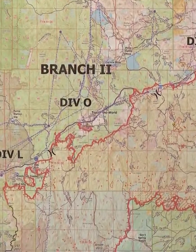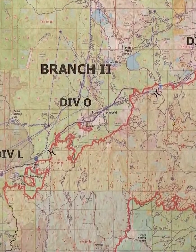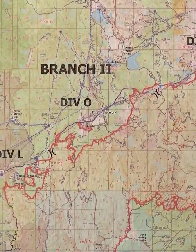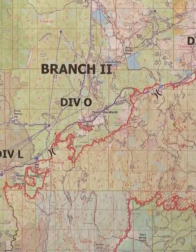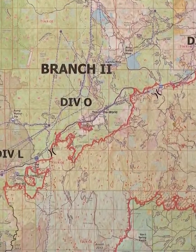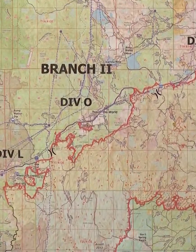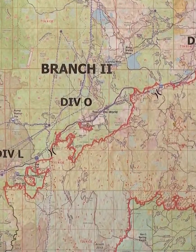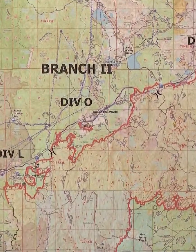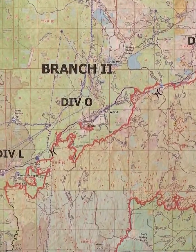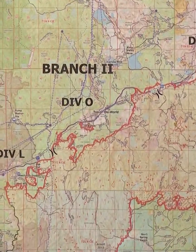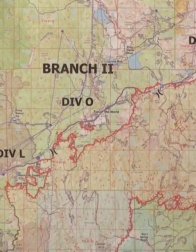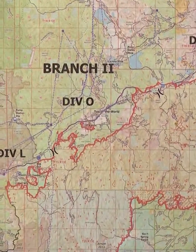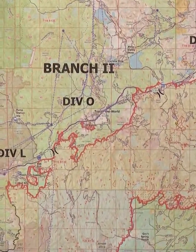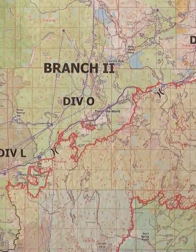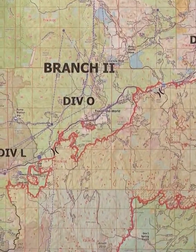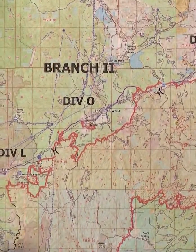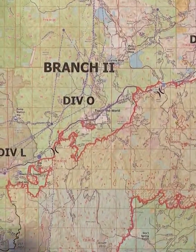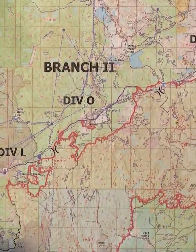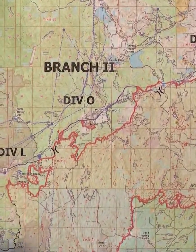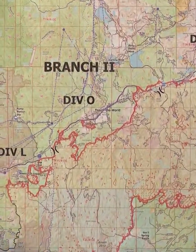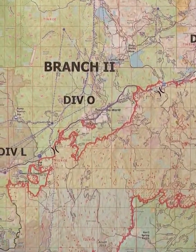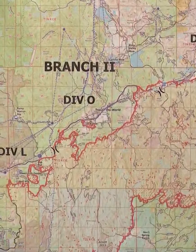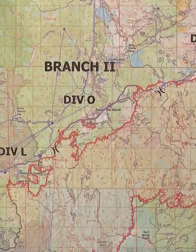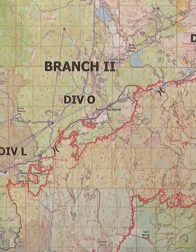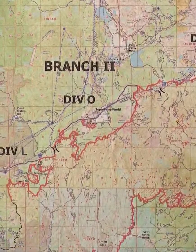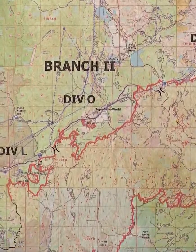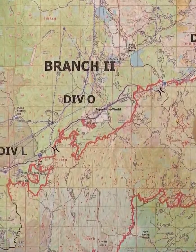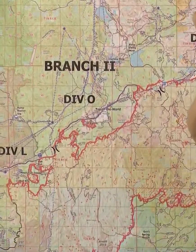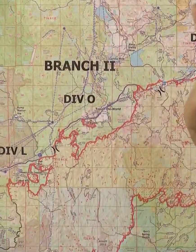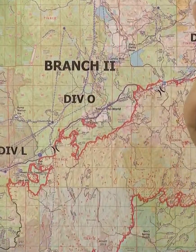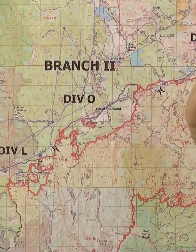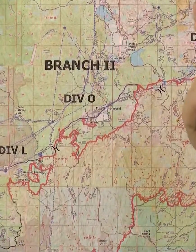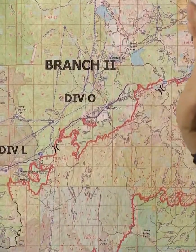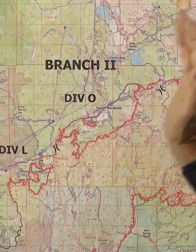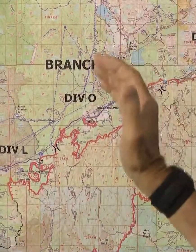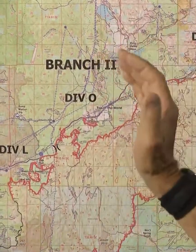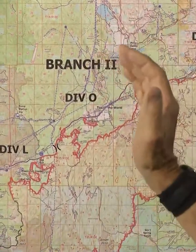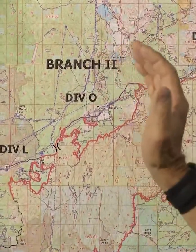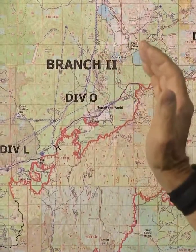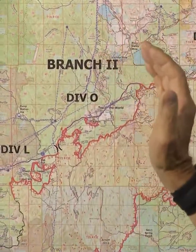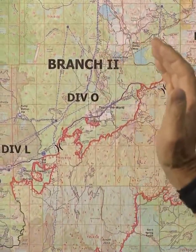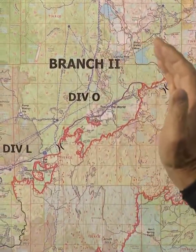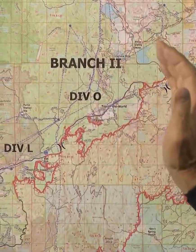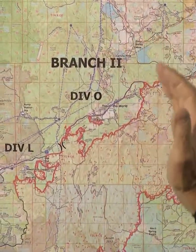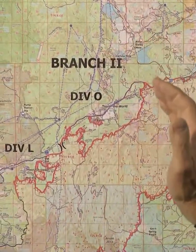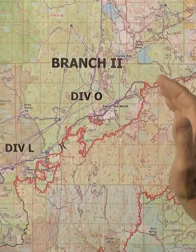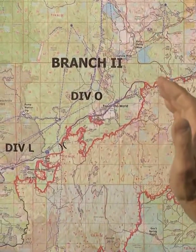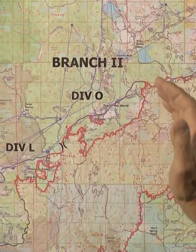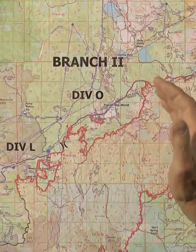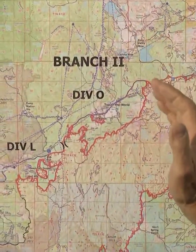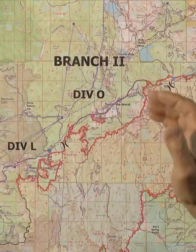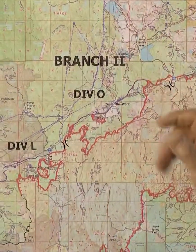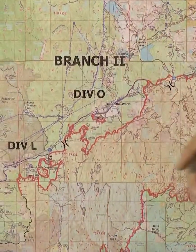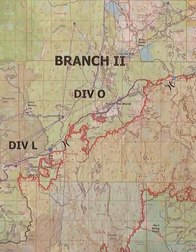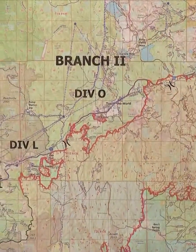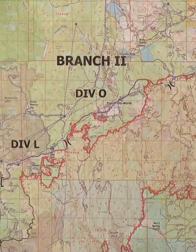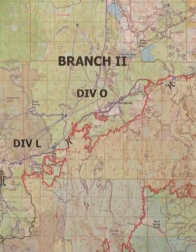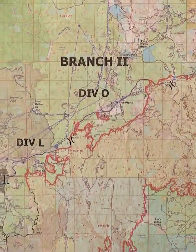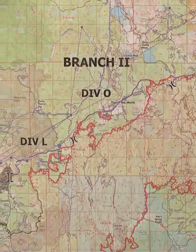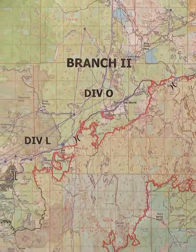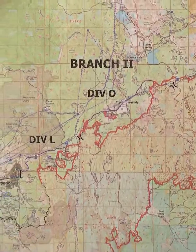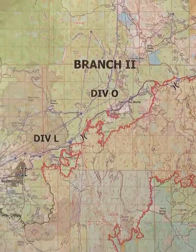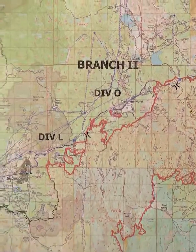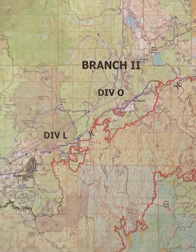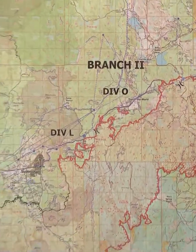out last night, and today's goal is to hold the fire so it stays to the west of the Russell Gulch area. There are